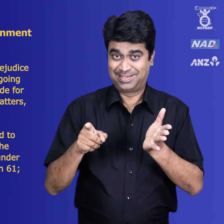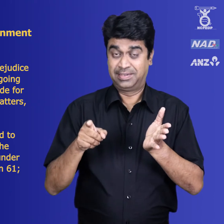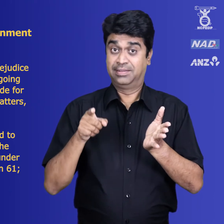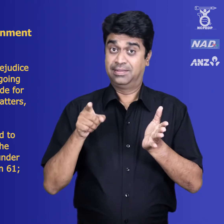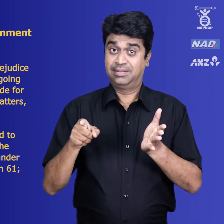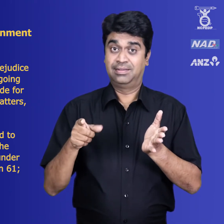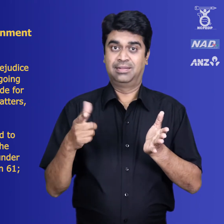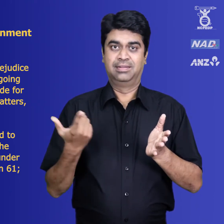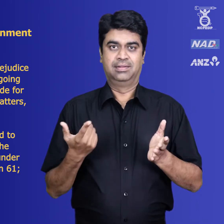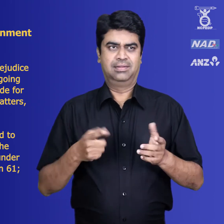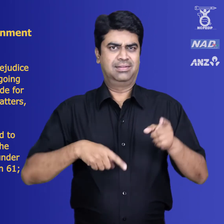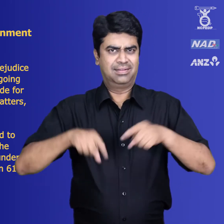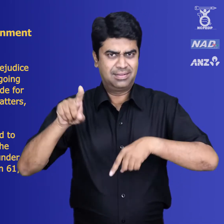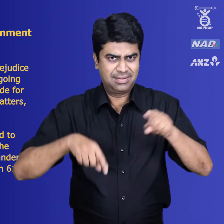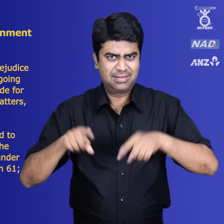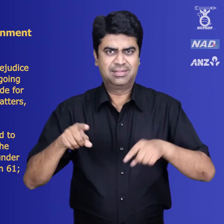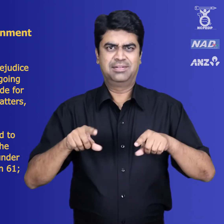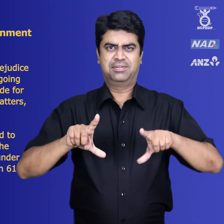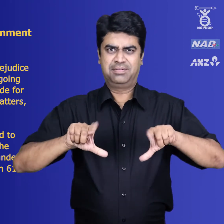of section 61.